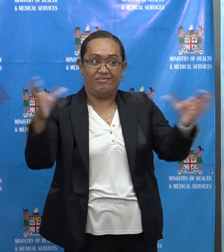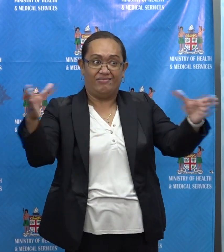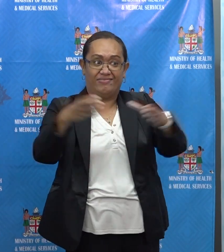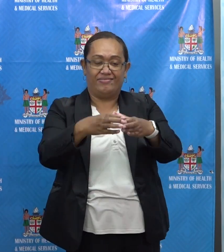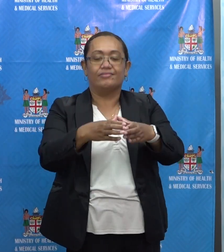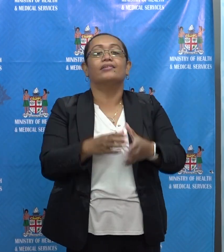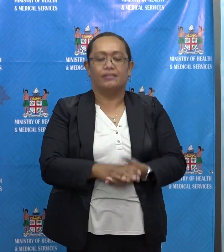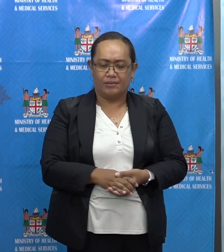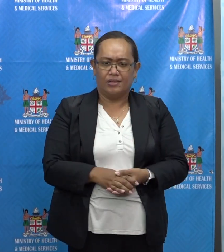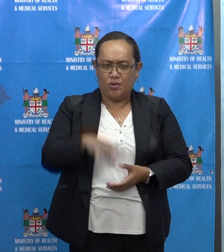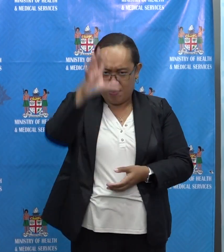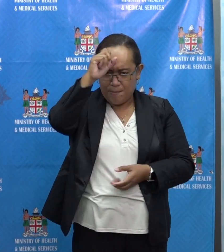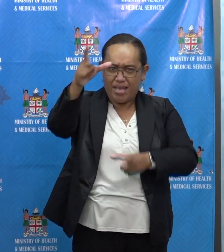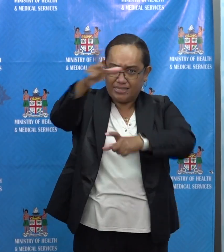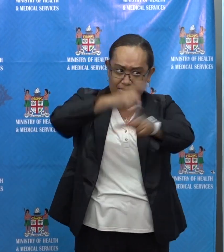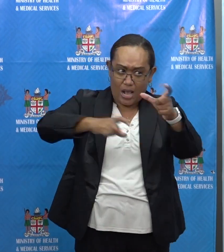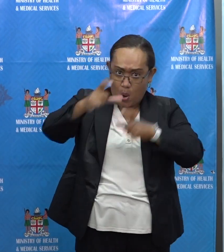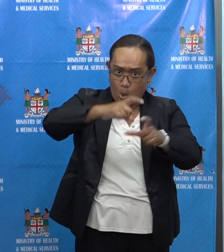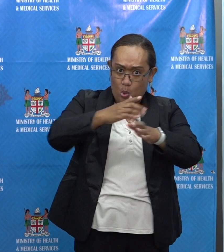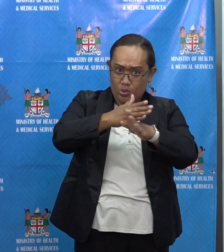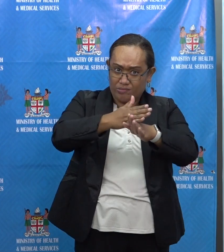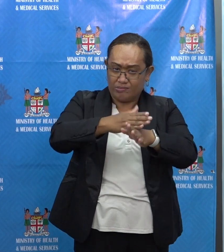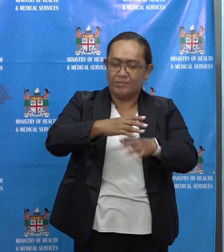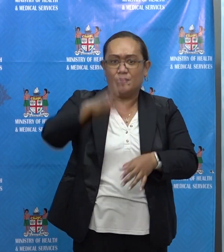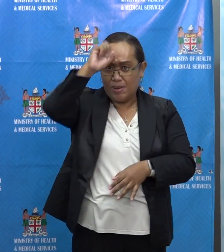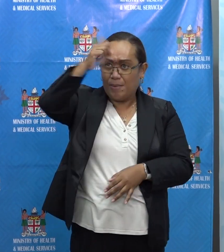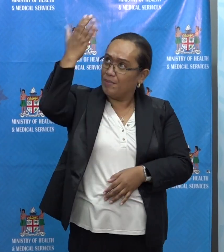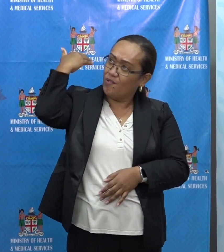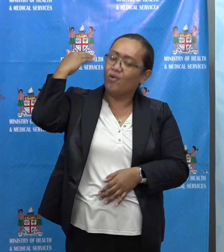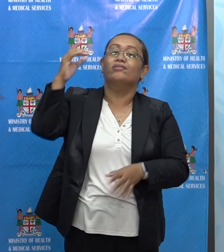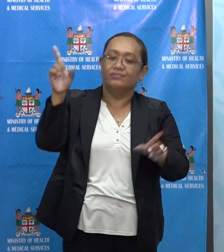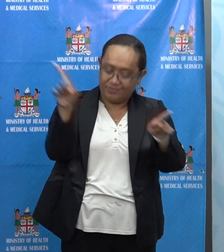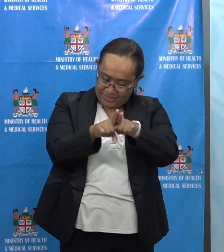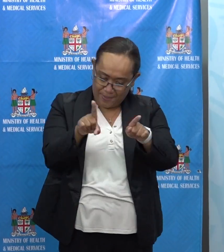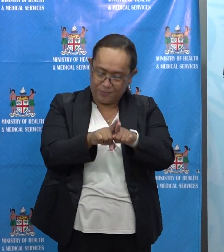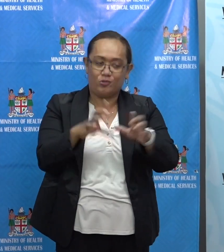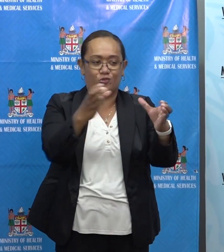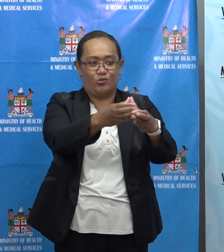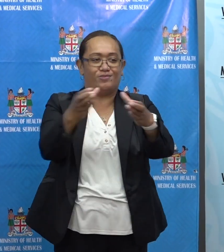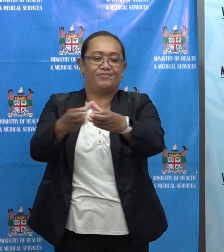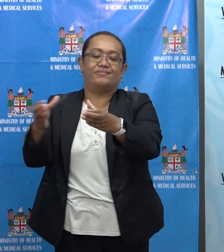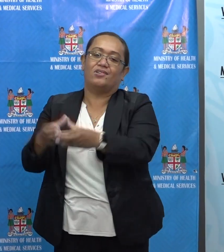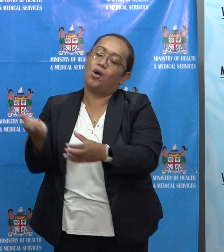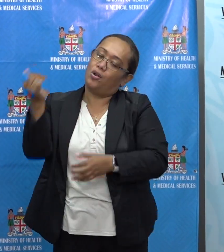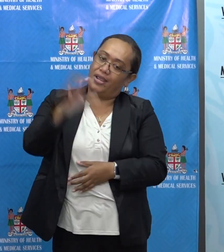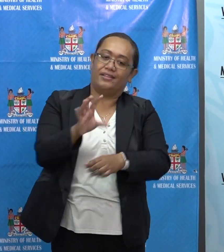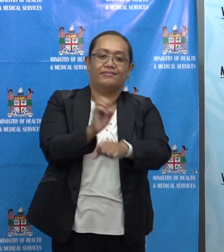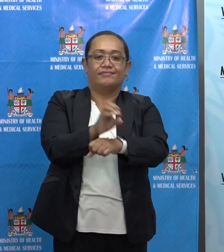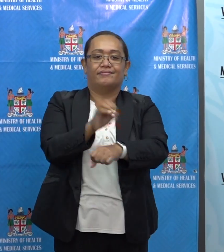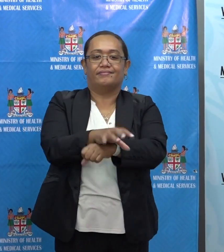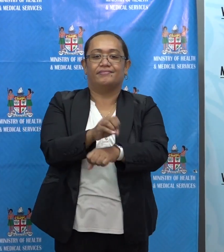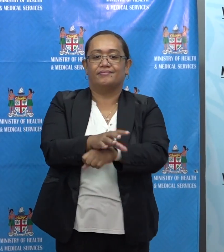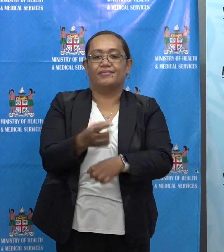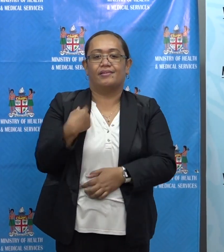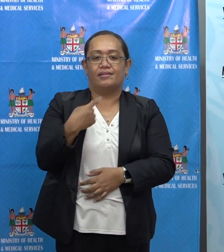and Anna. When we were doing, when we had people in